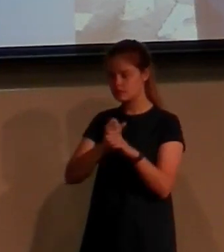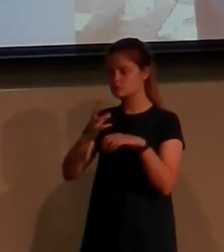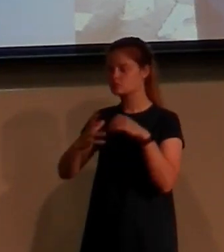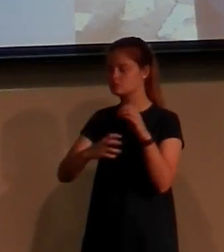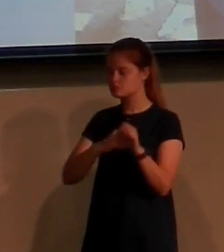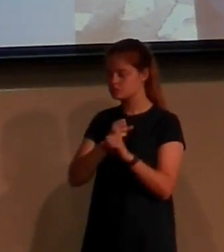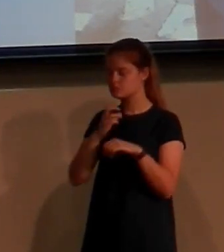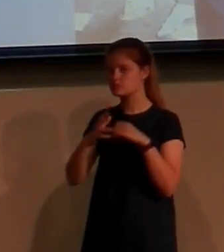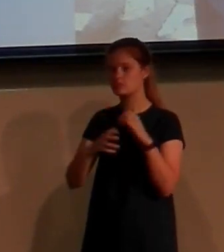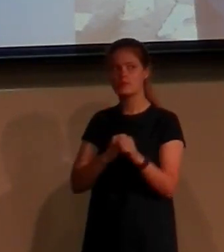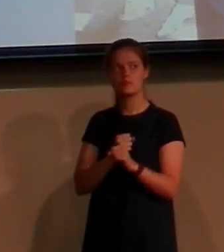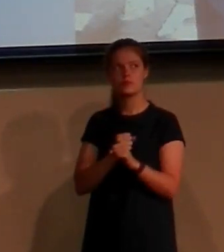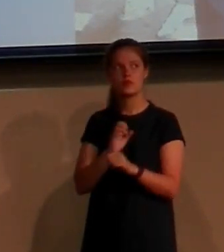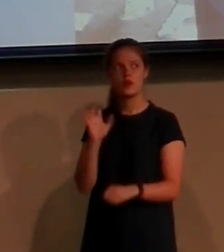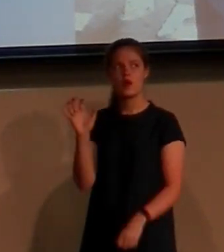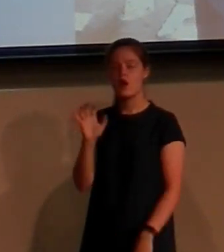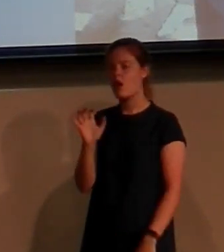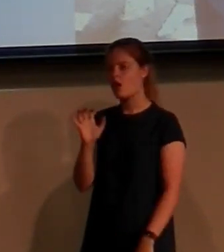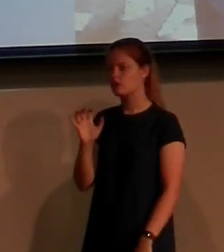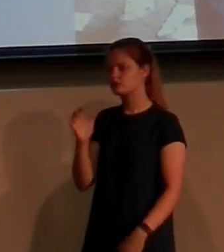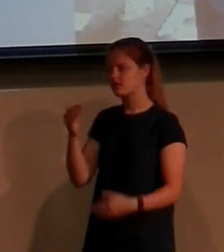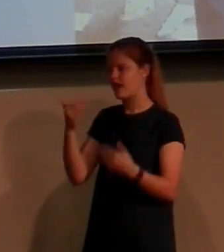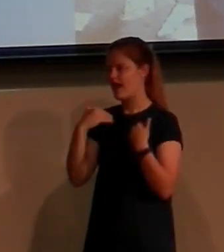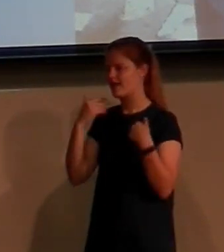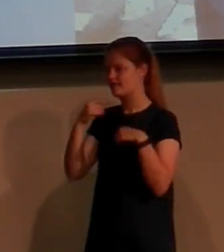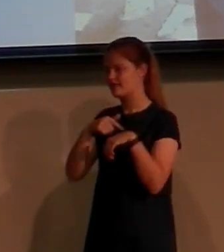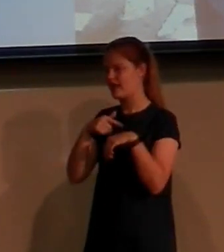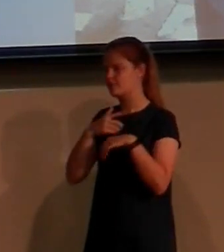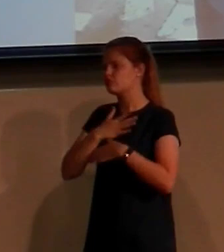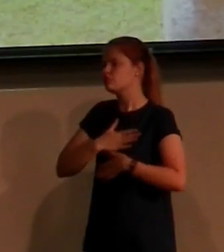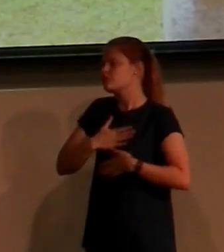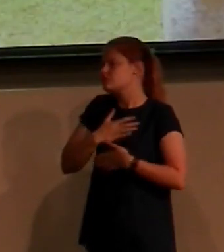And also we took time to enjoy ourselves.